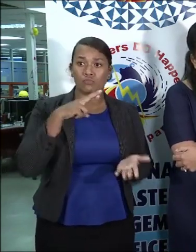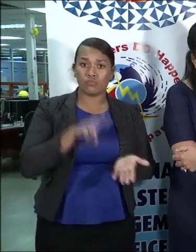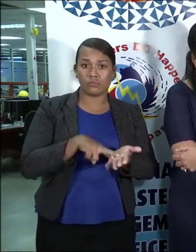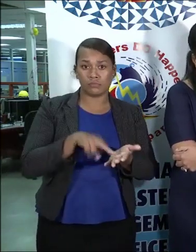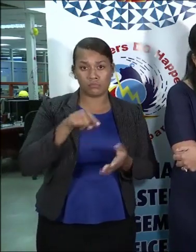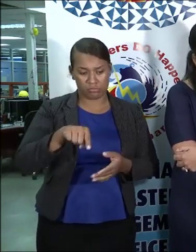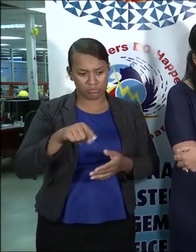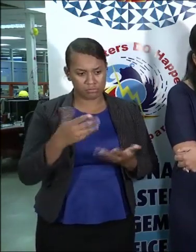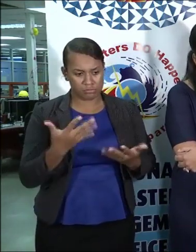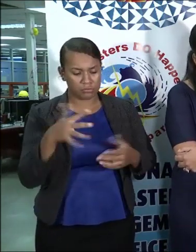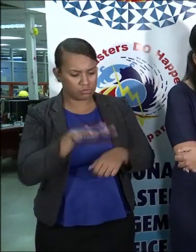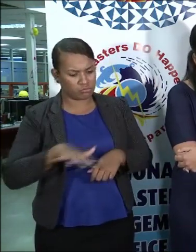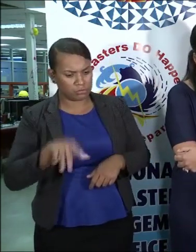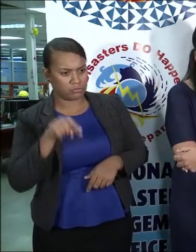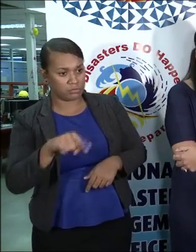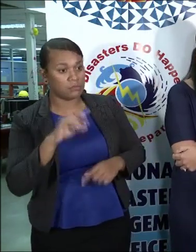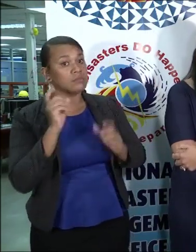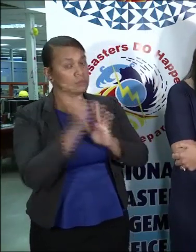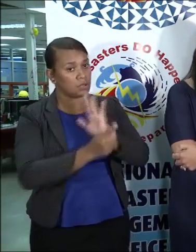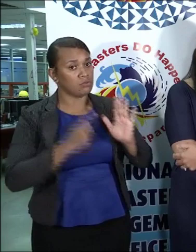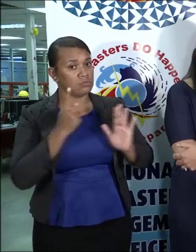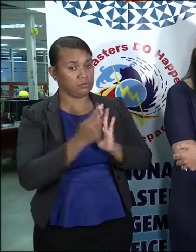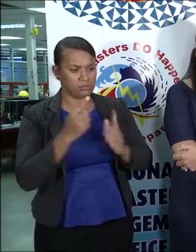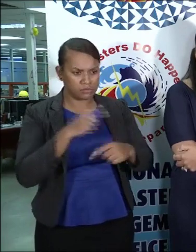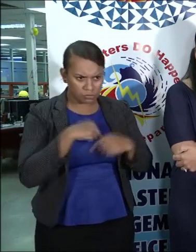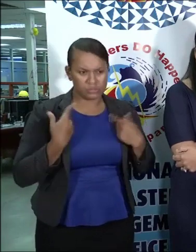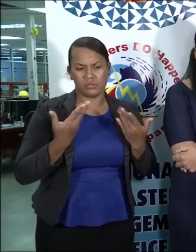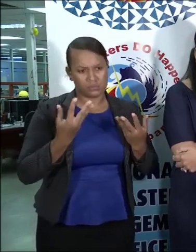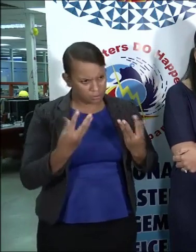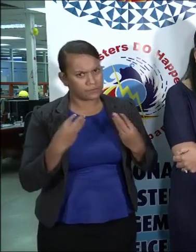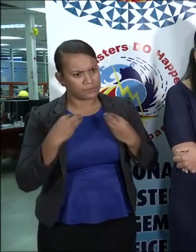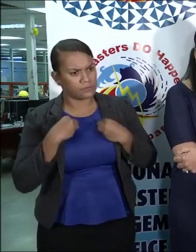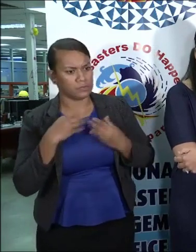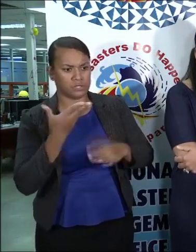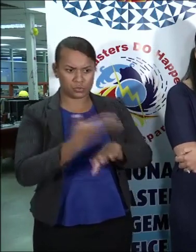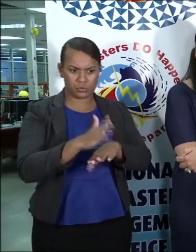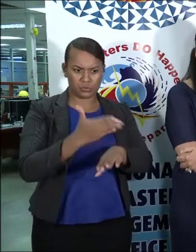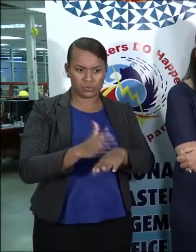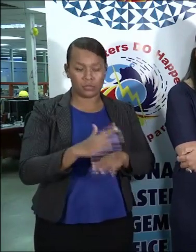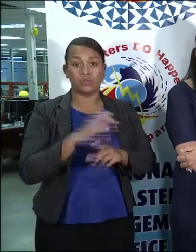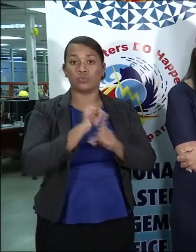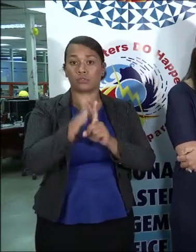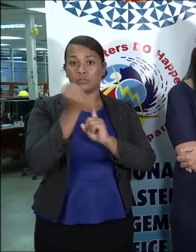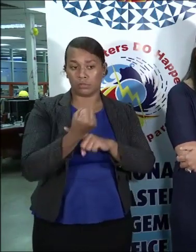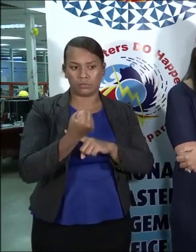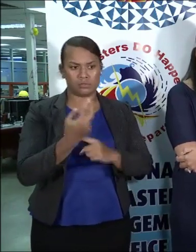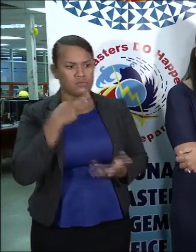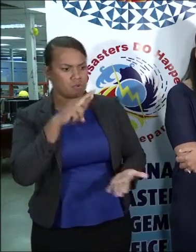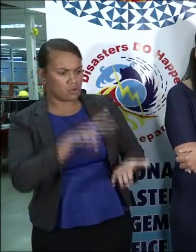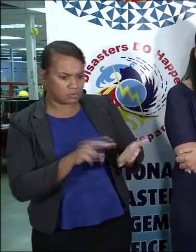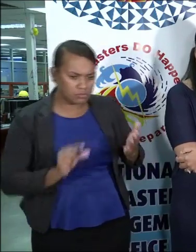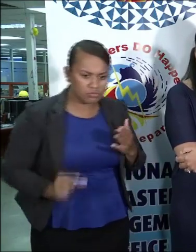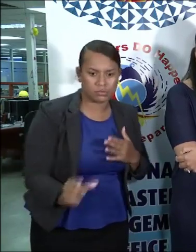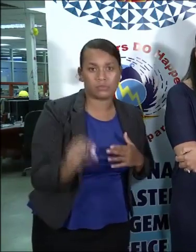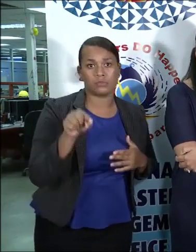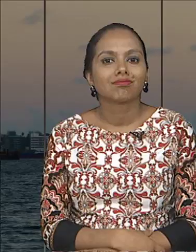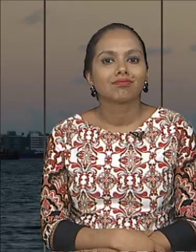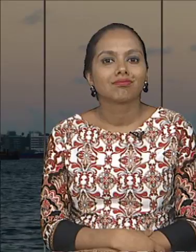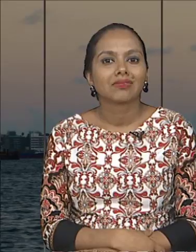so, we'll be able to get a new situation report from areas that are on the projected path of Tino. Amrita.